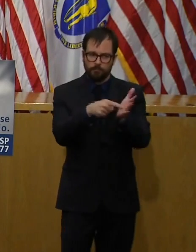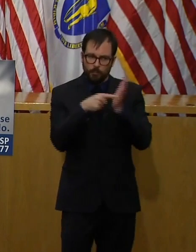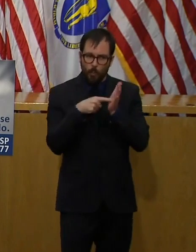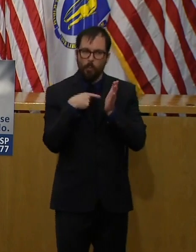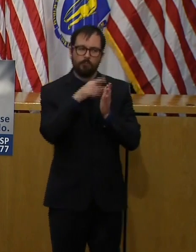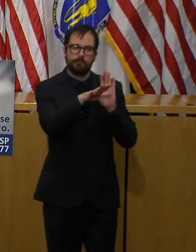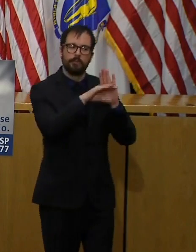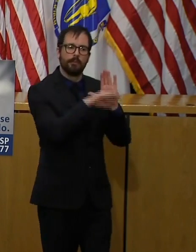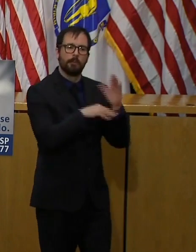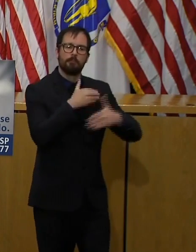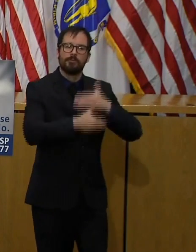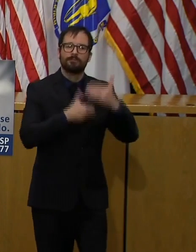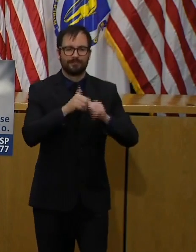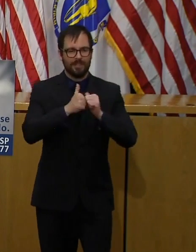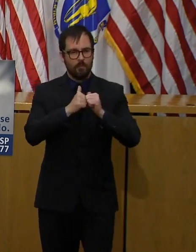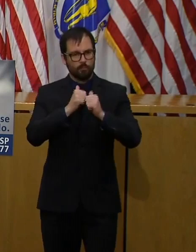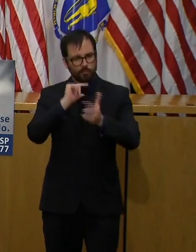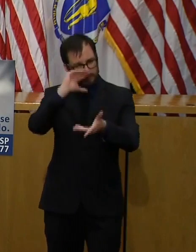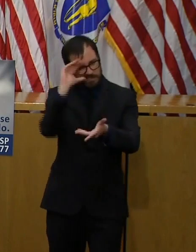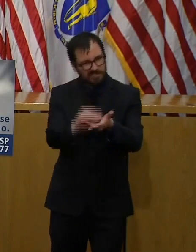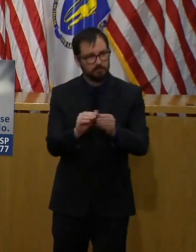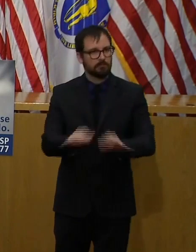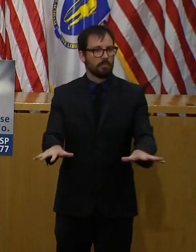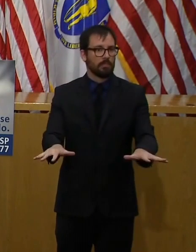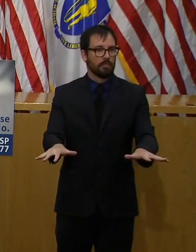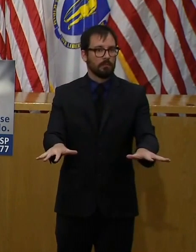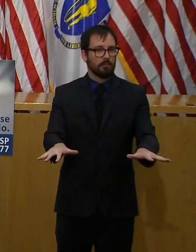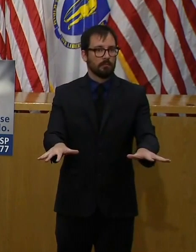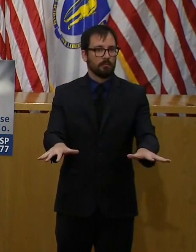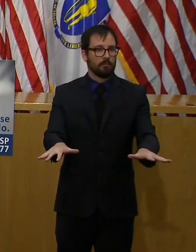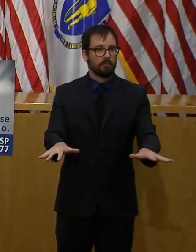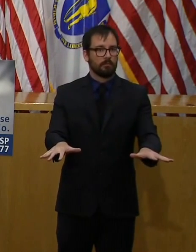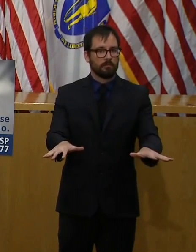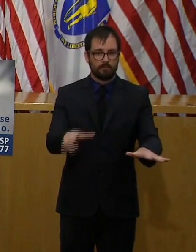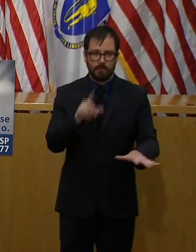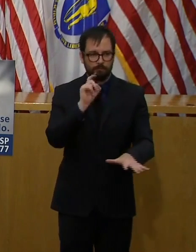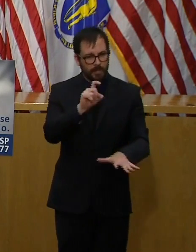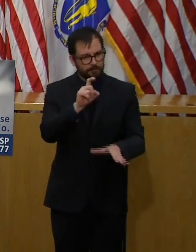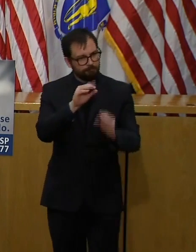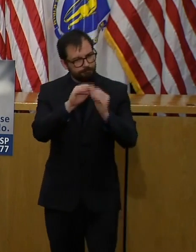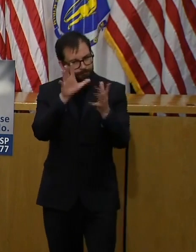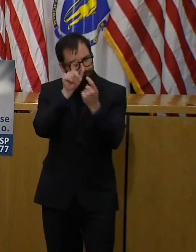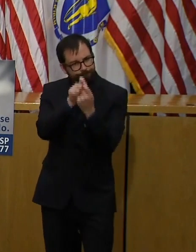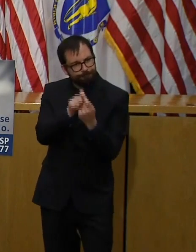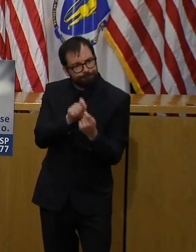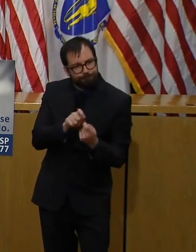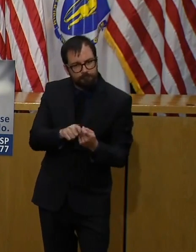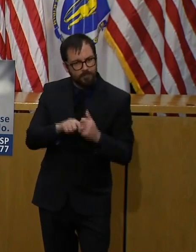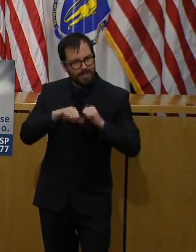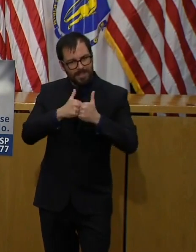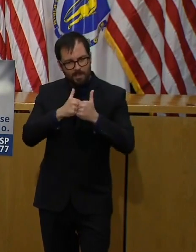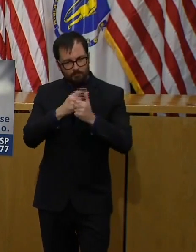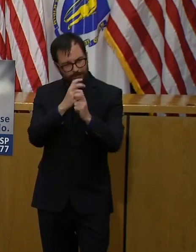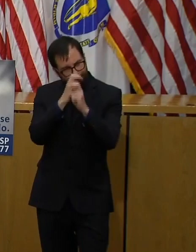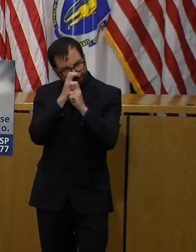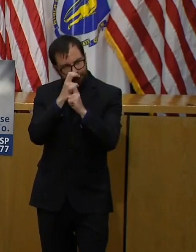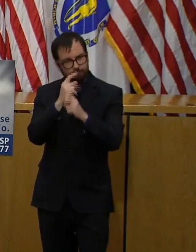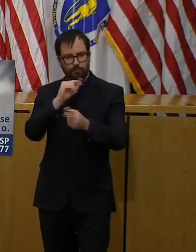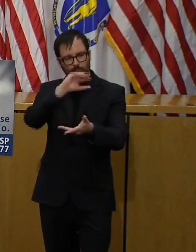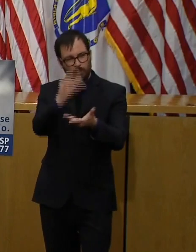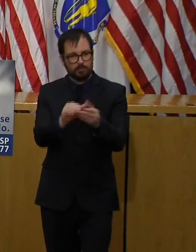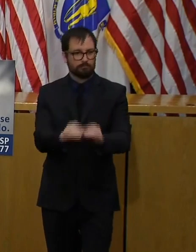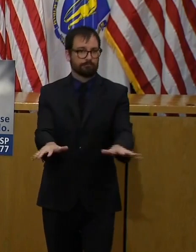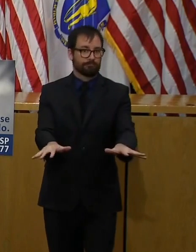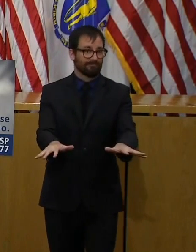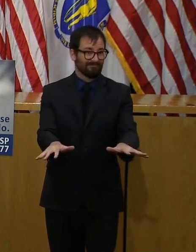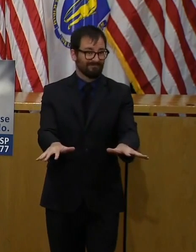tight, are really perfect. In order, again, we're trying to do everything positive in these nursing homes who set up